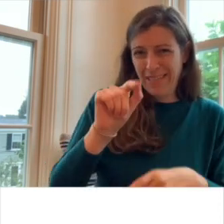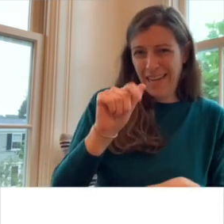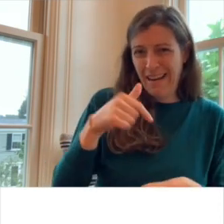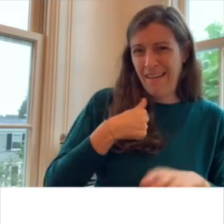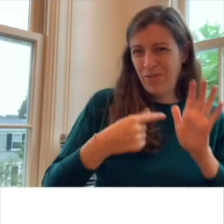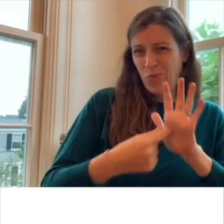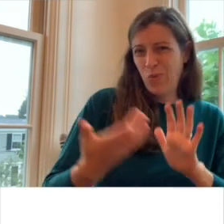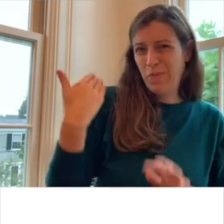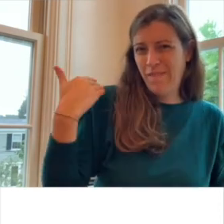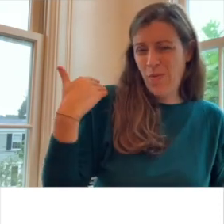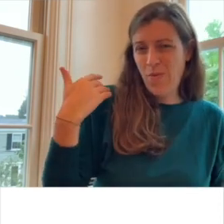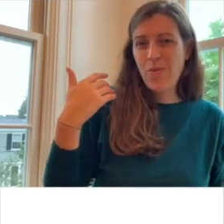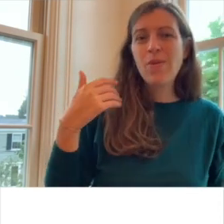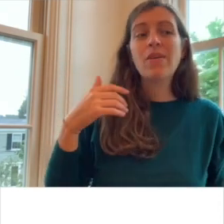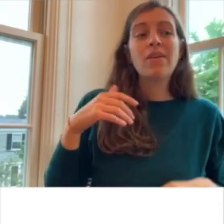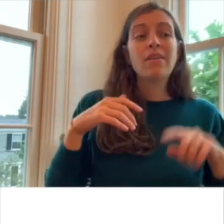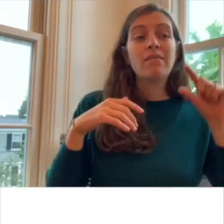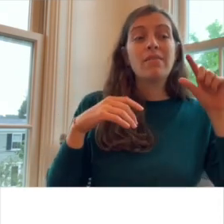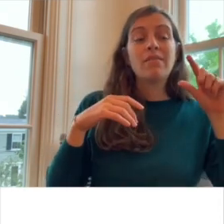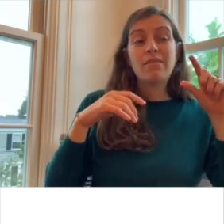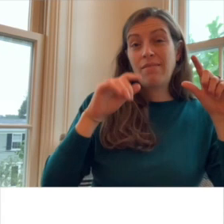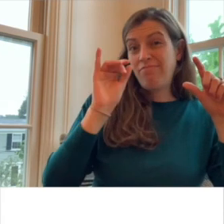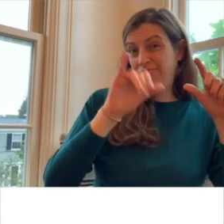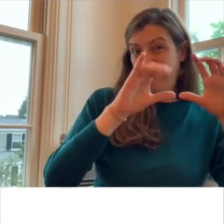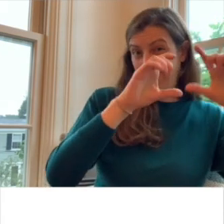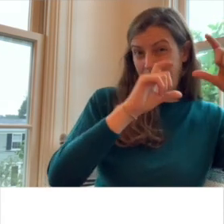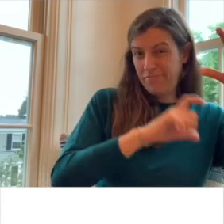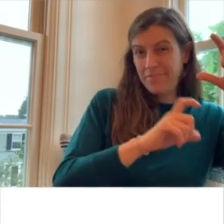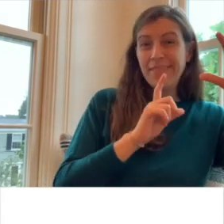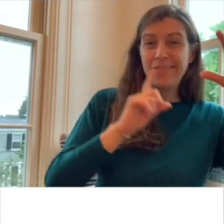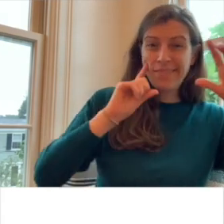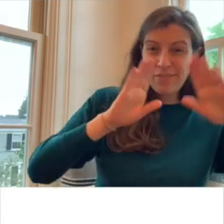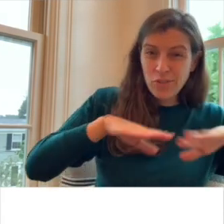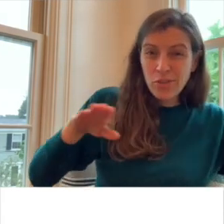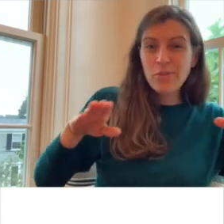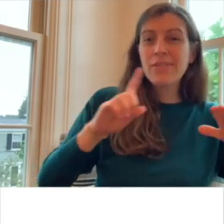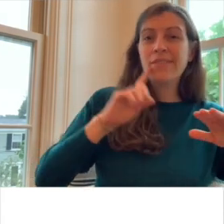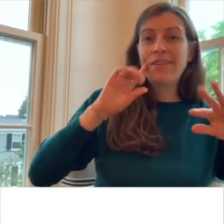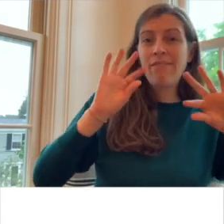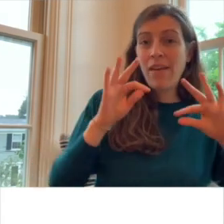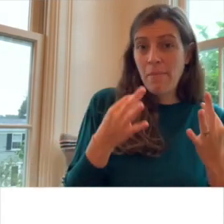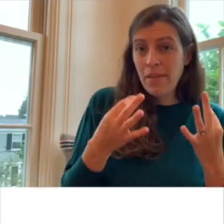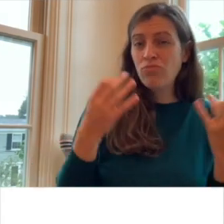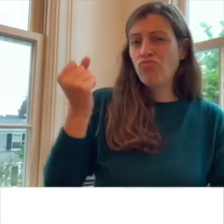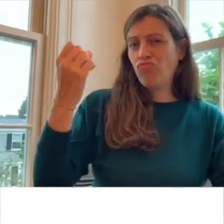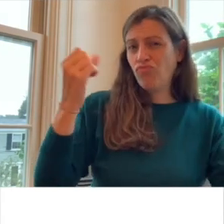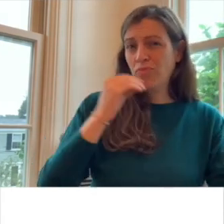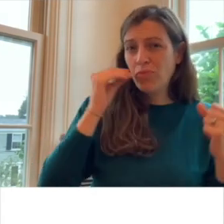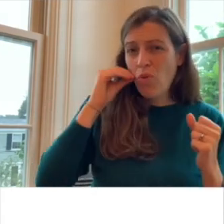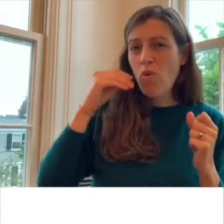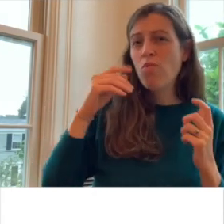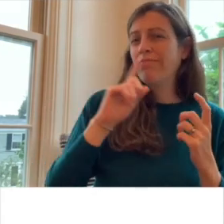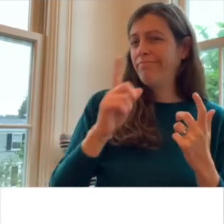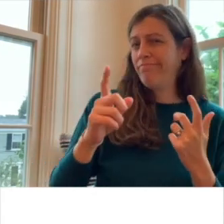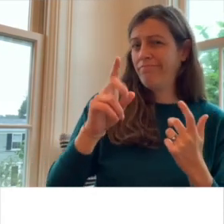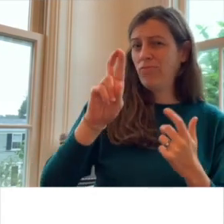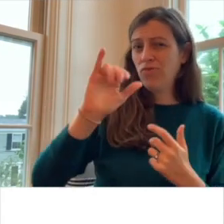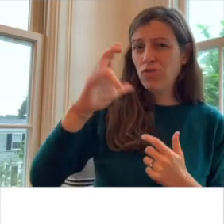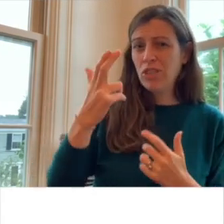I shared with you earlier. That's exactly the same data that I showed you before. In the middle,